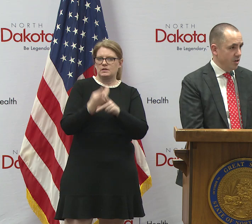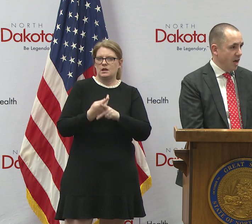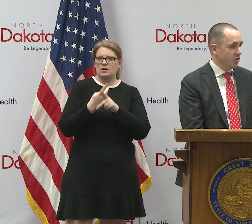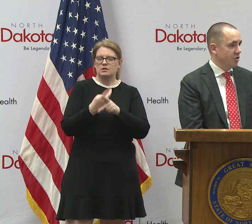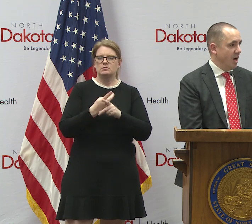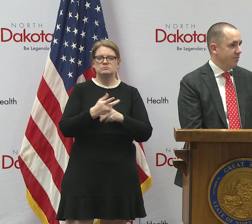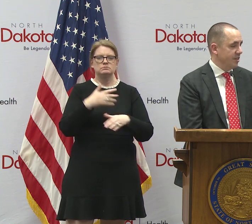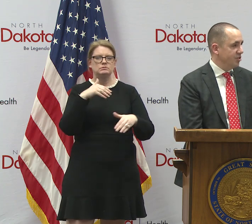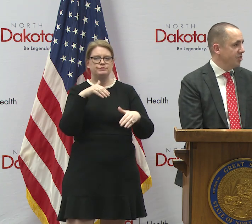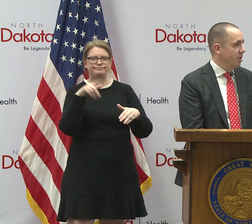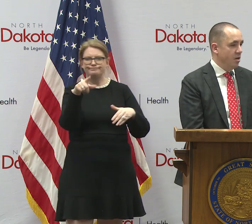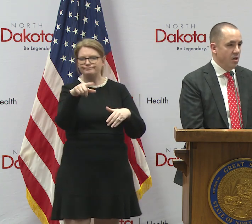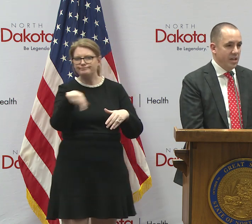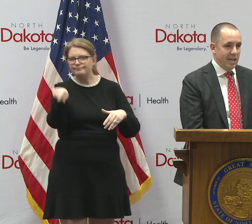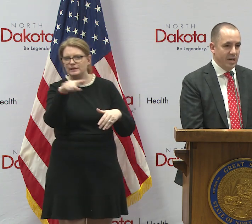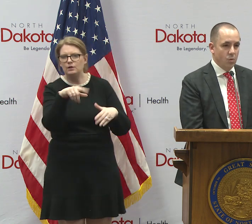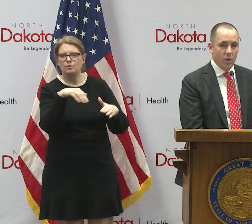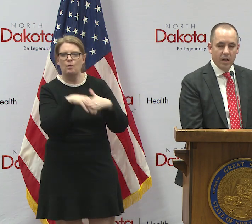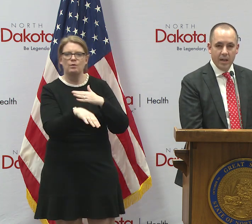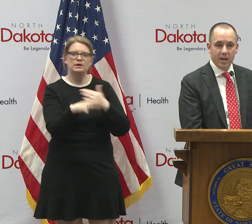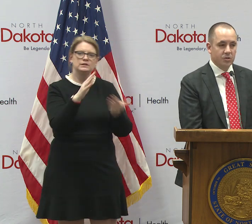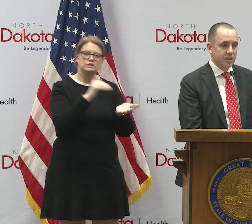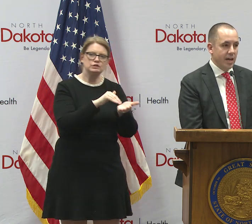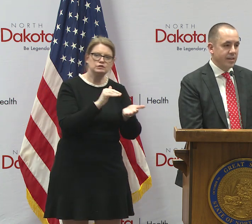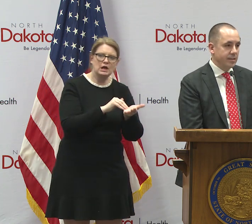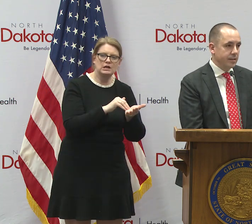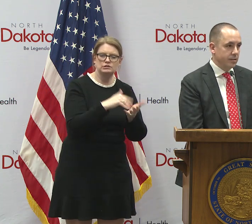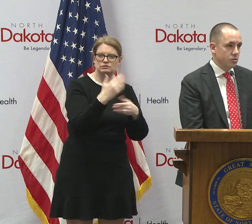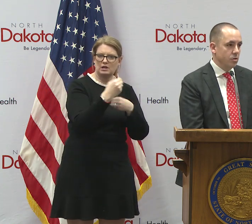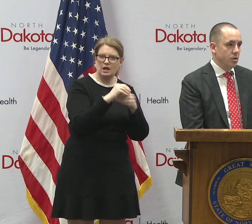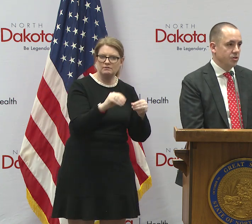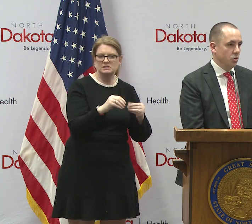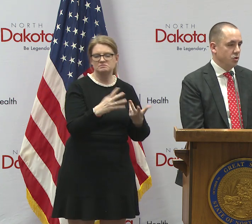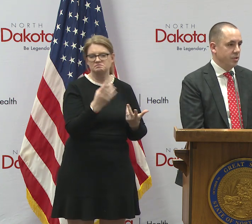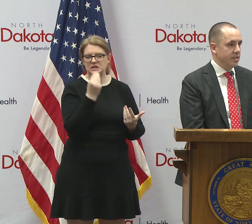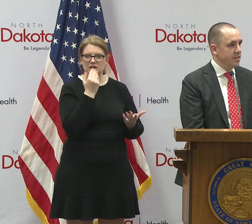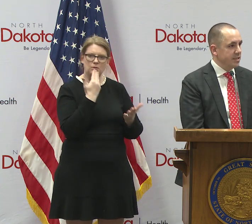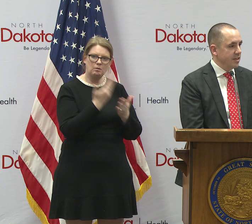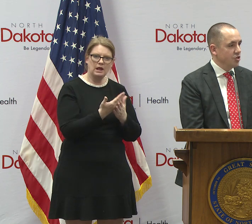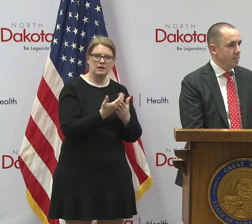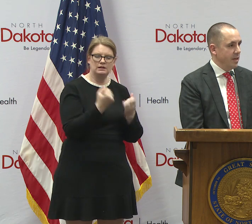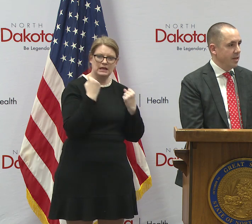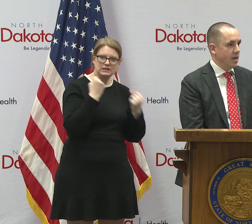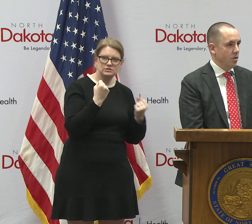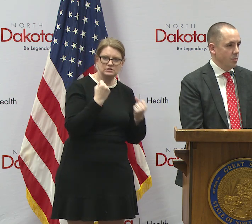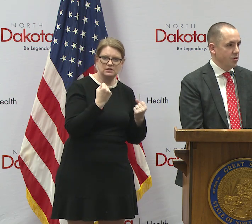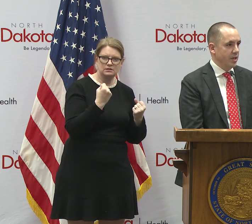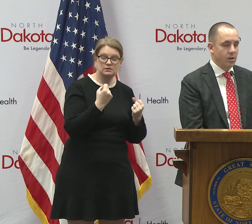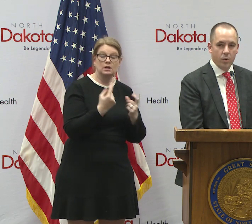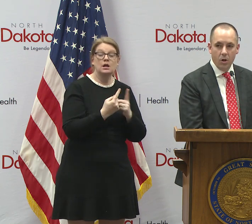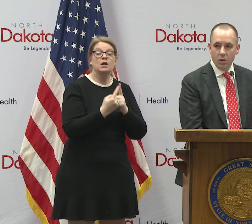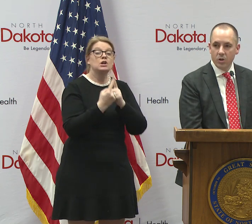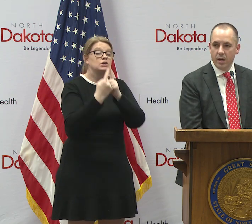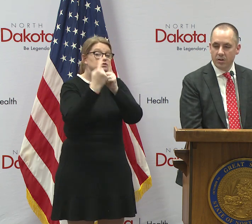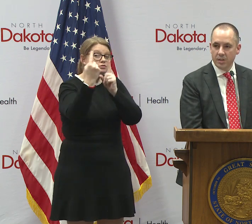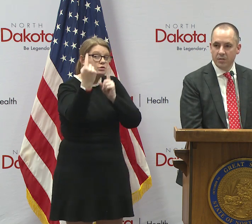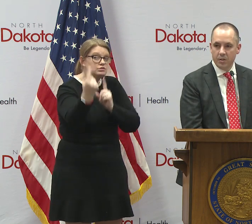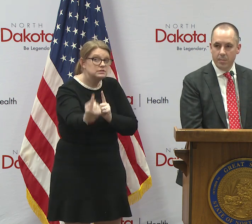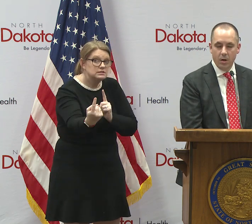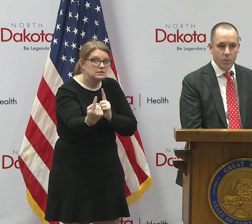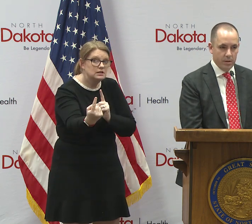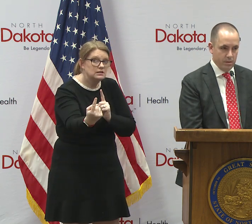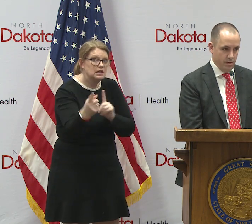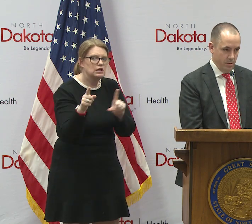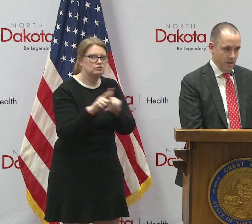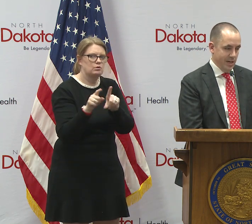come into your doctor's office, eating well, exercising. Social distancing should be an accountable thing that we all look at ourselves